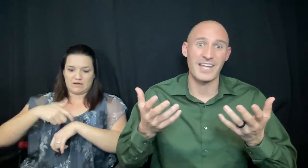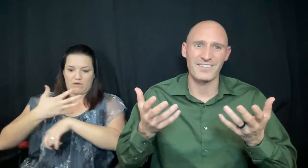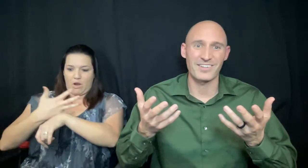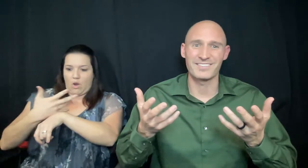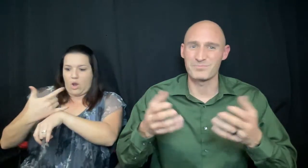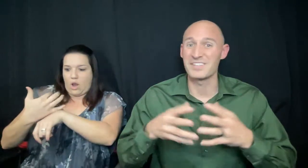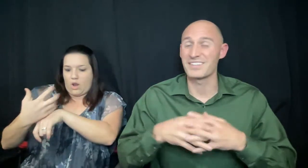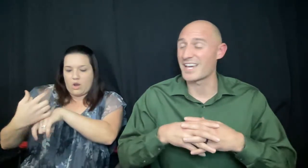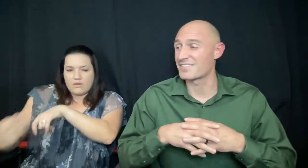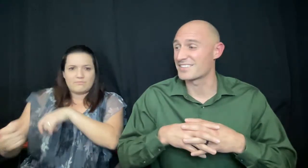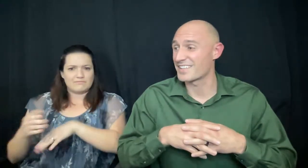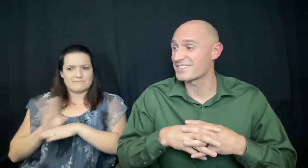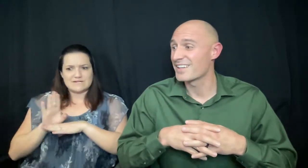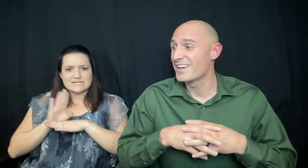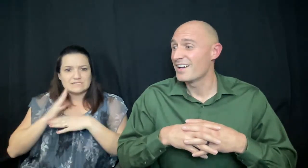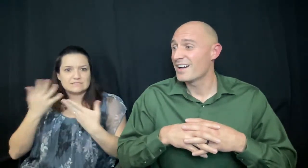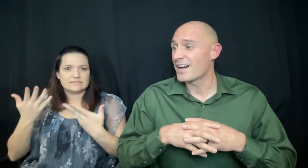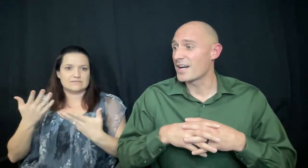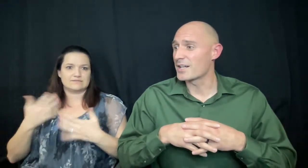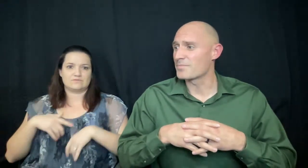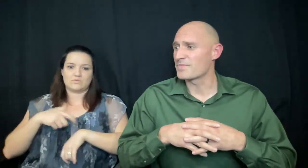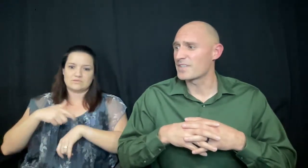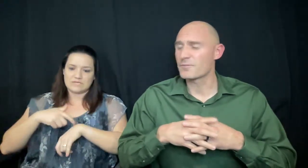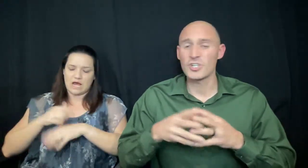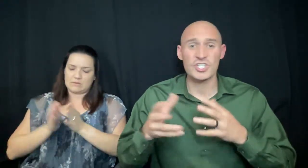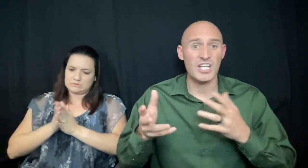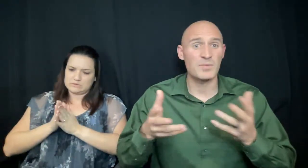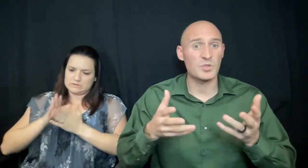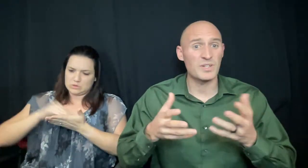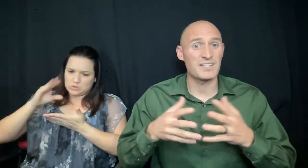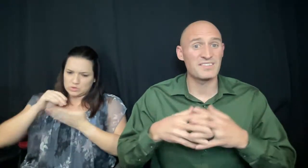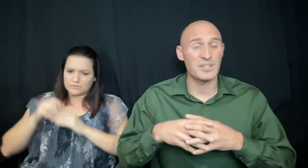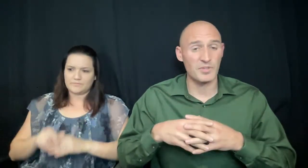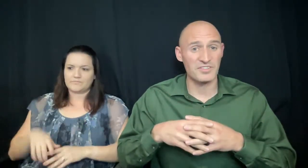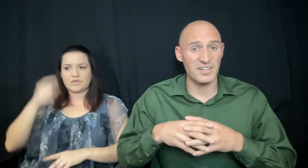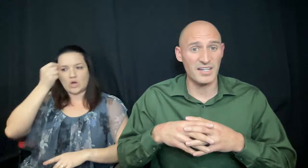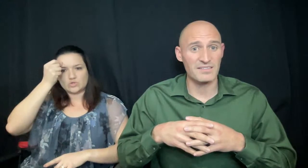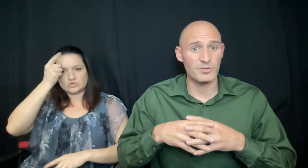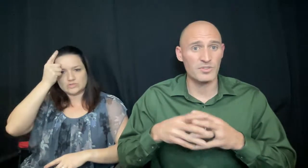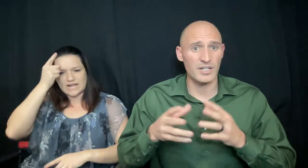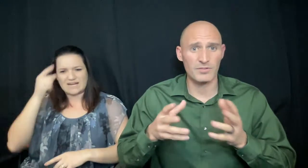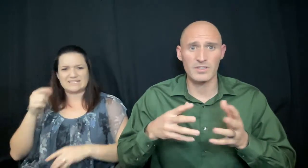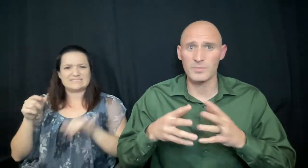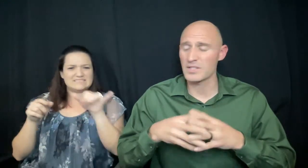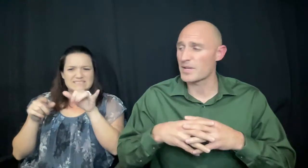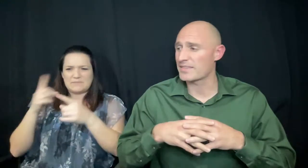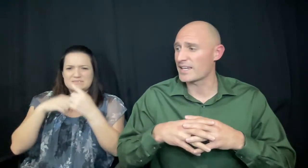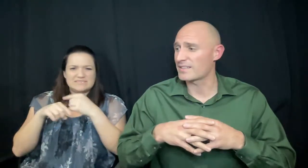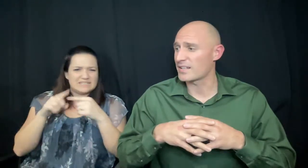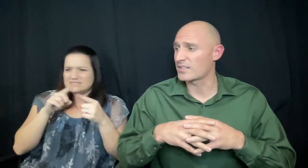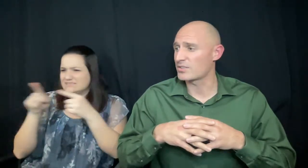have busy lives these days. Differentiating between similar signs, so we'll cover a little bit about that tonight